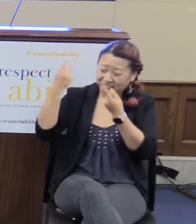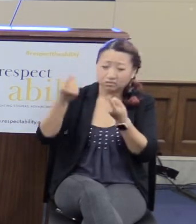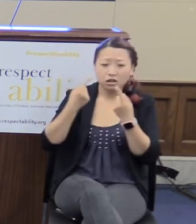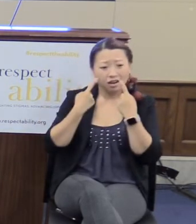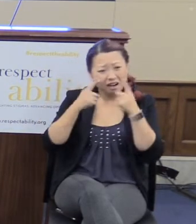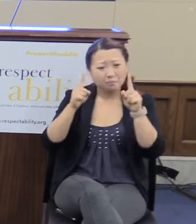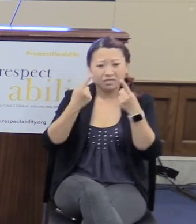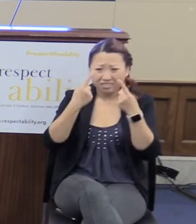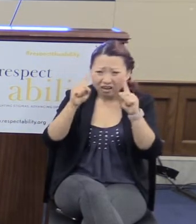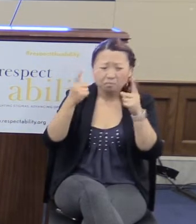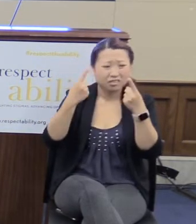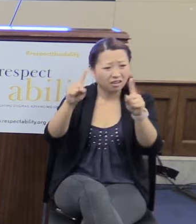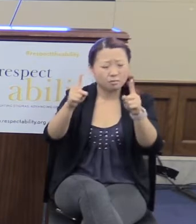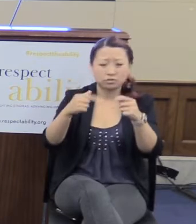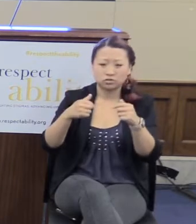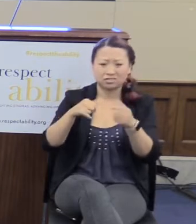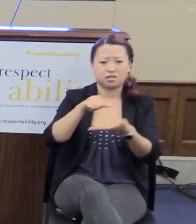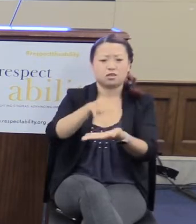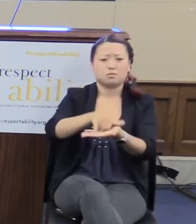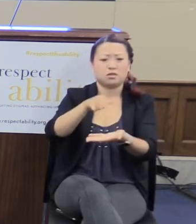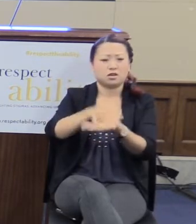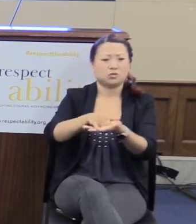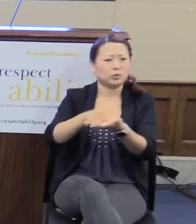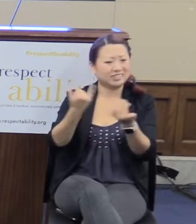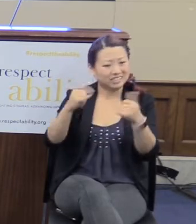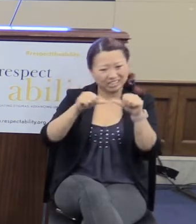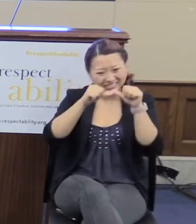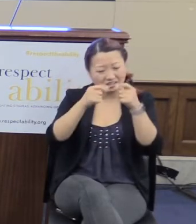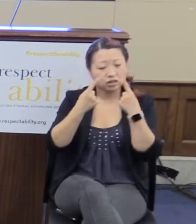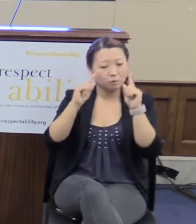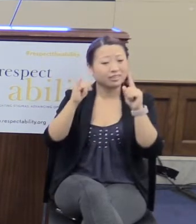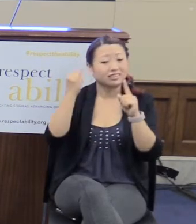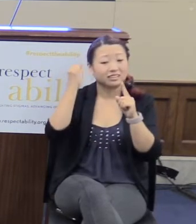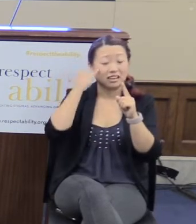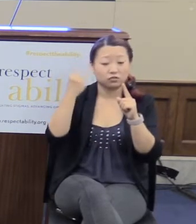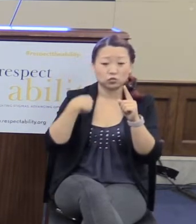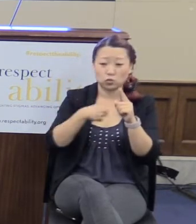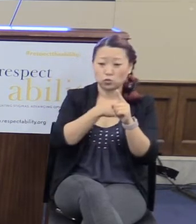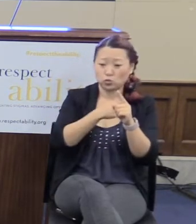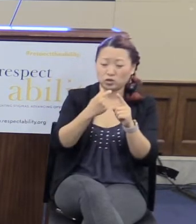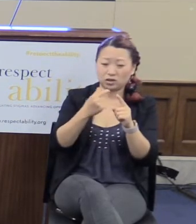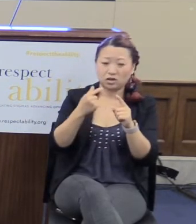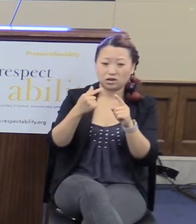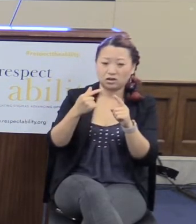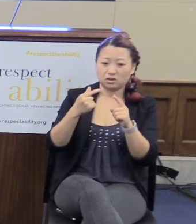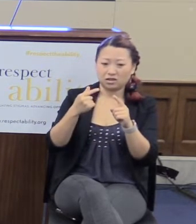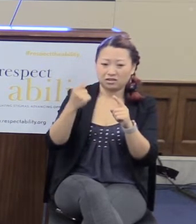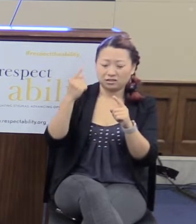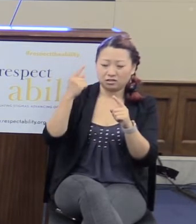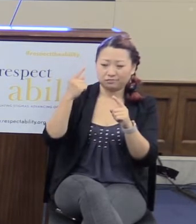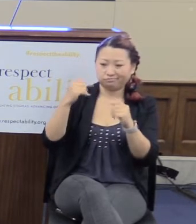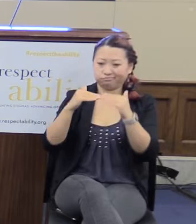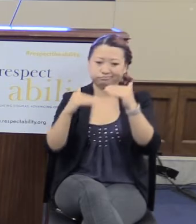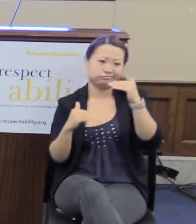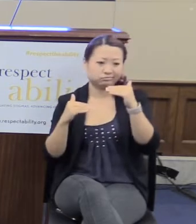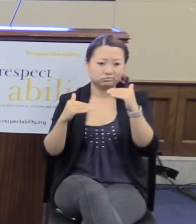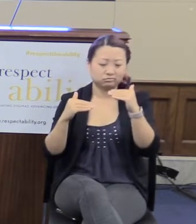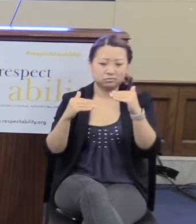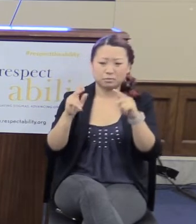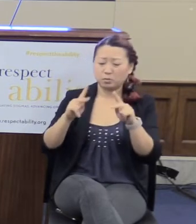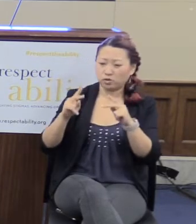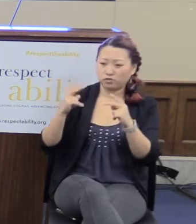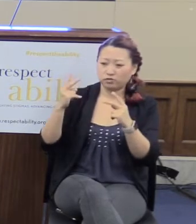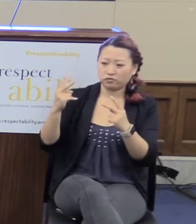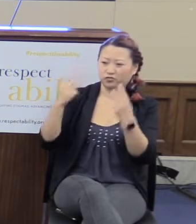can accomplish if we're giving them the opportunities, we're still seen as less than others. We're still seen